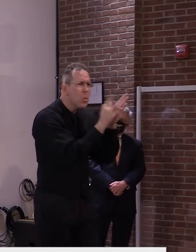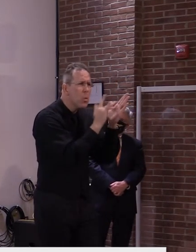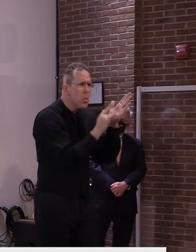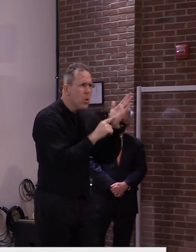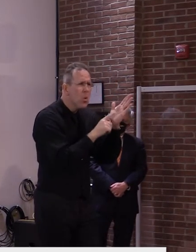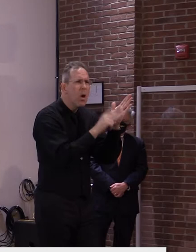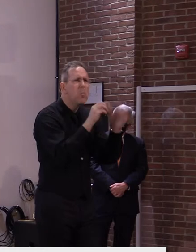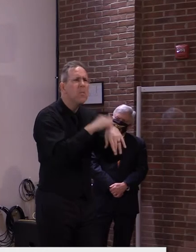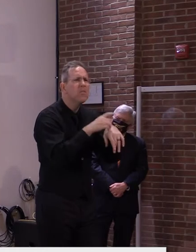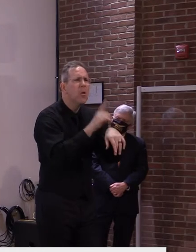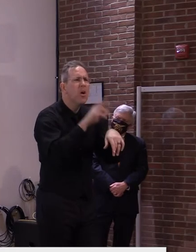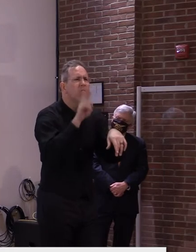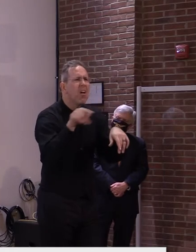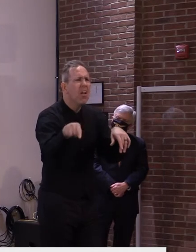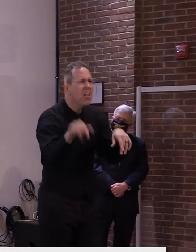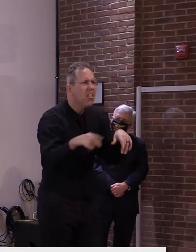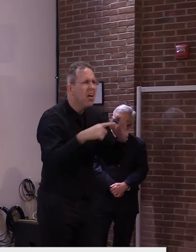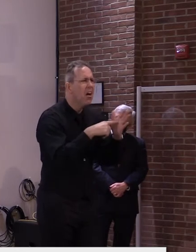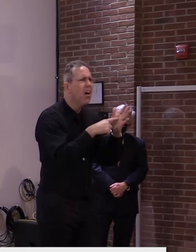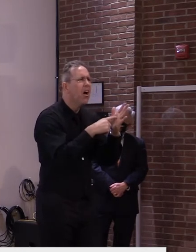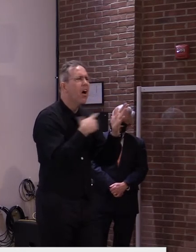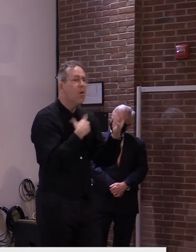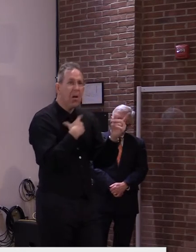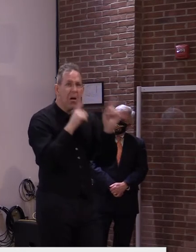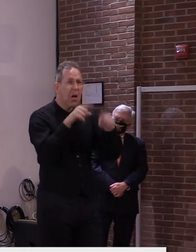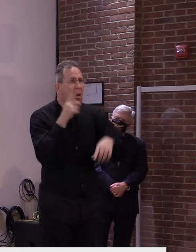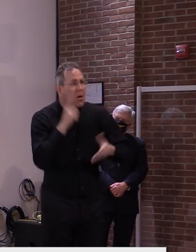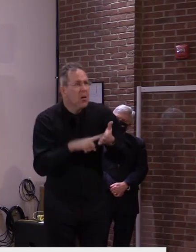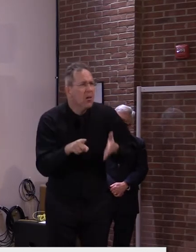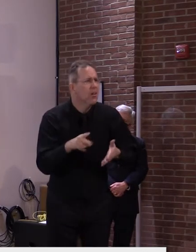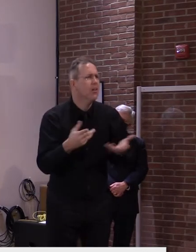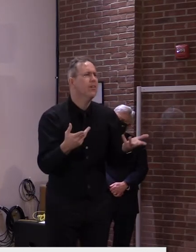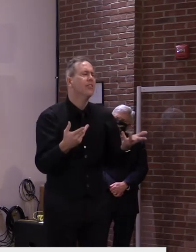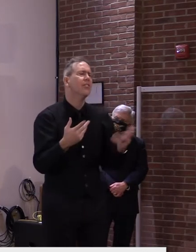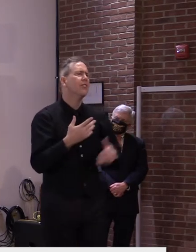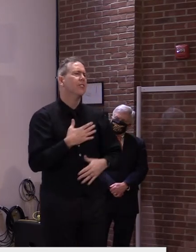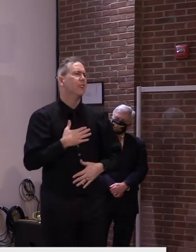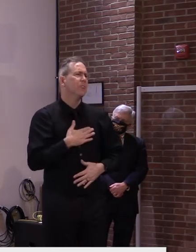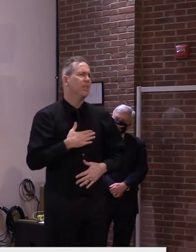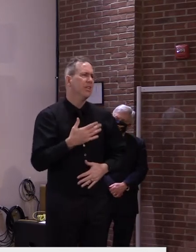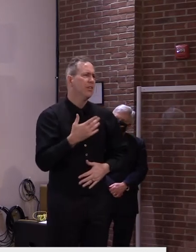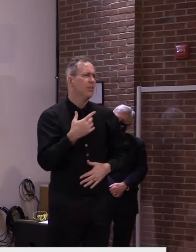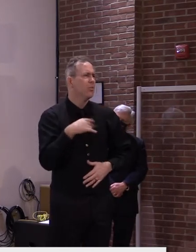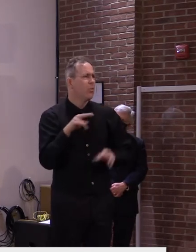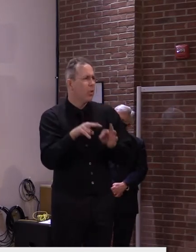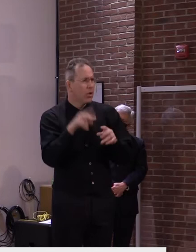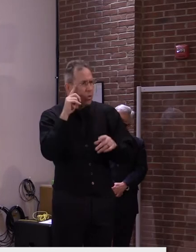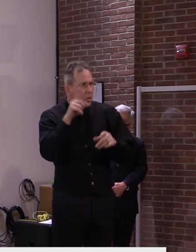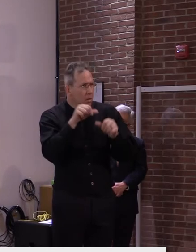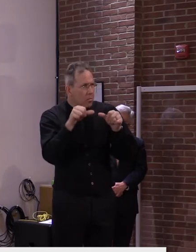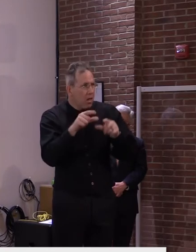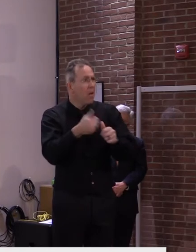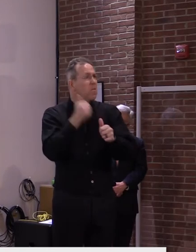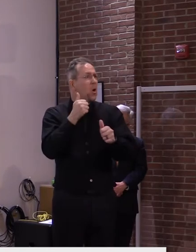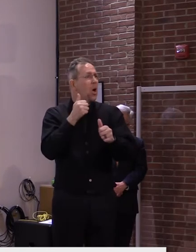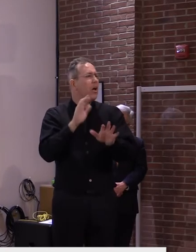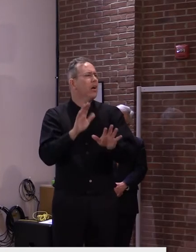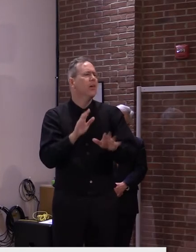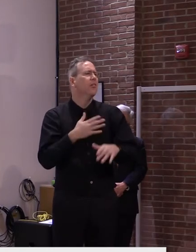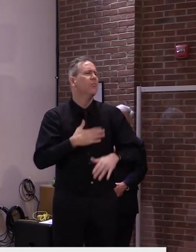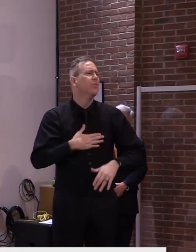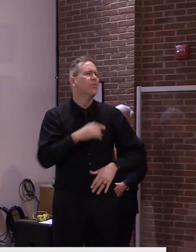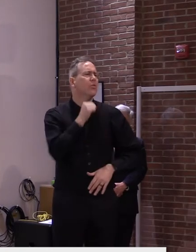that to be the end result of what knowing a particular place would be.